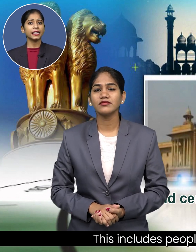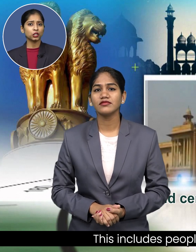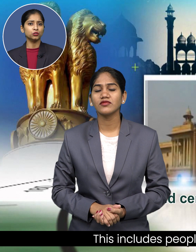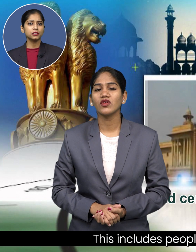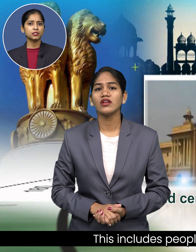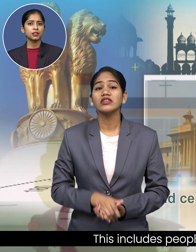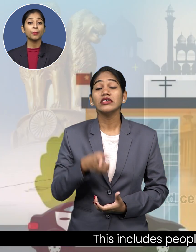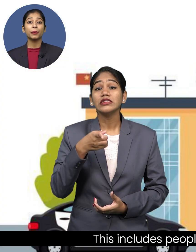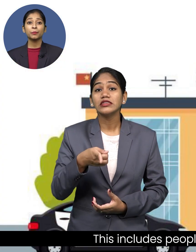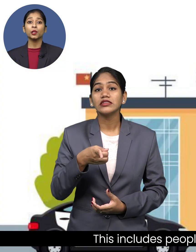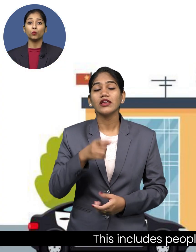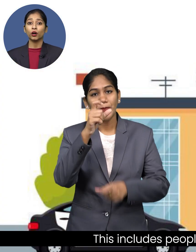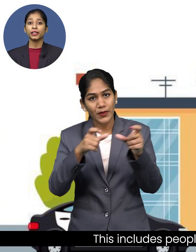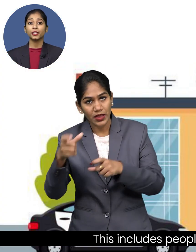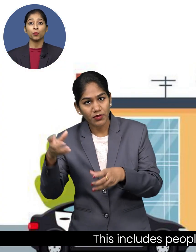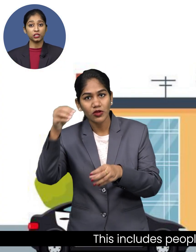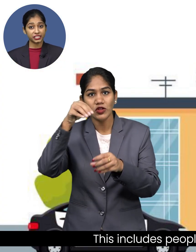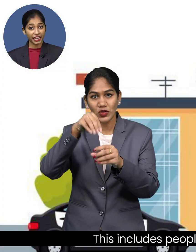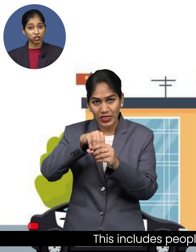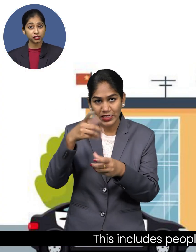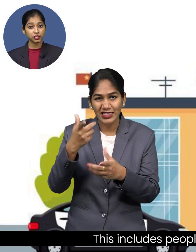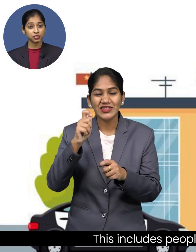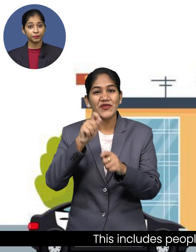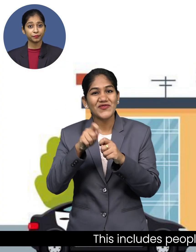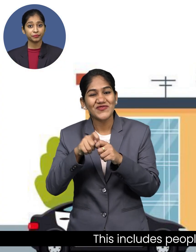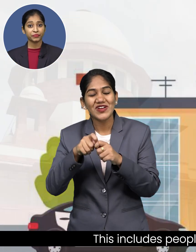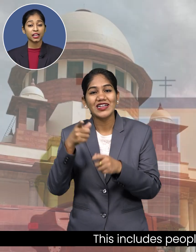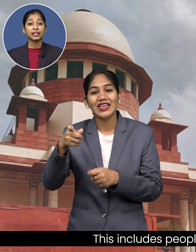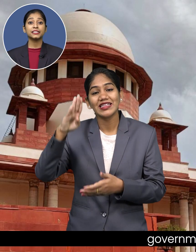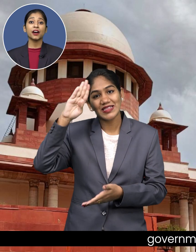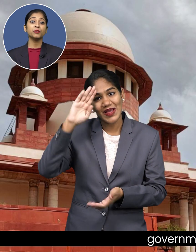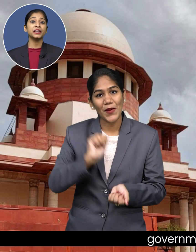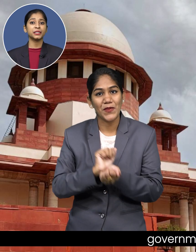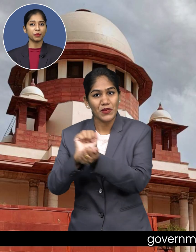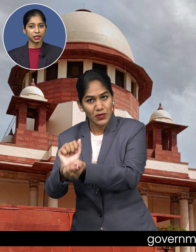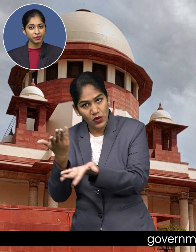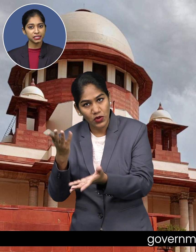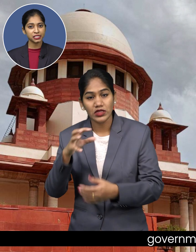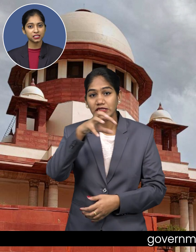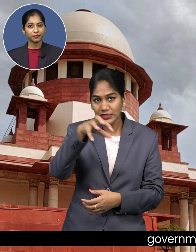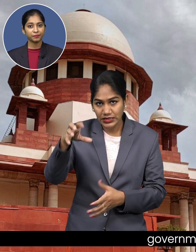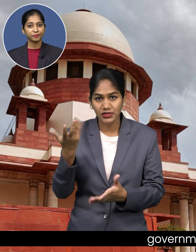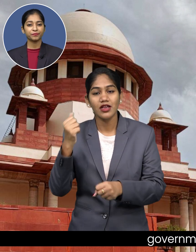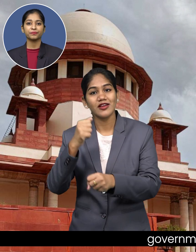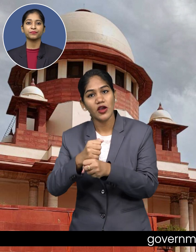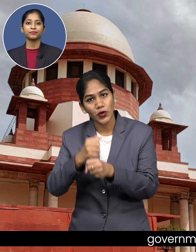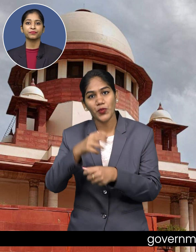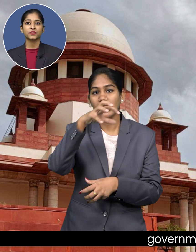This includes people working in police stations, government departments,